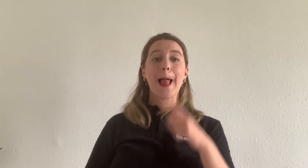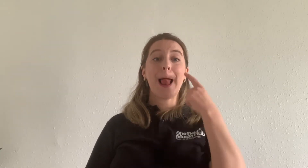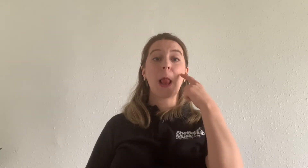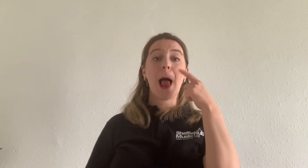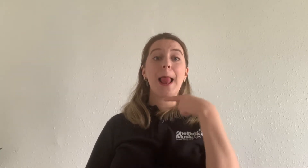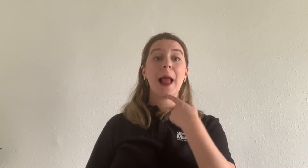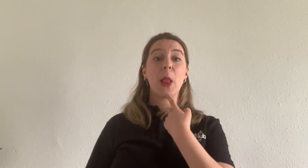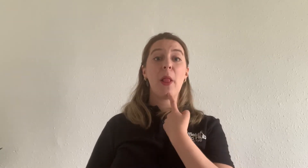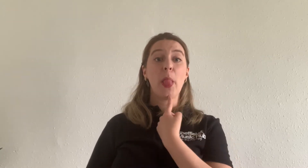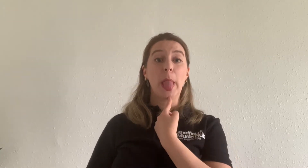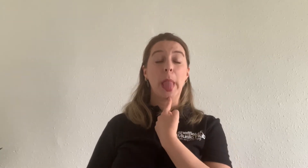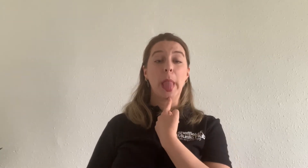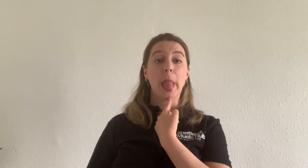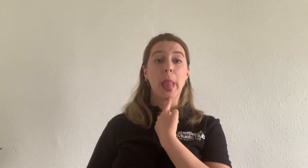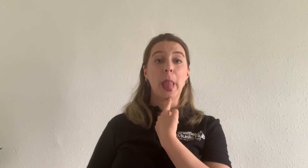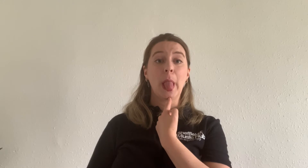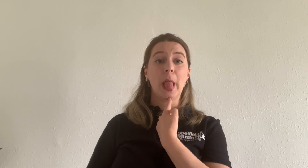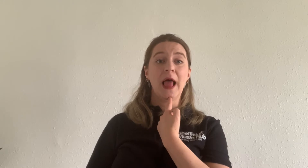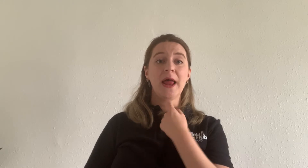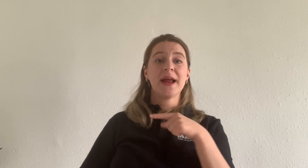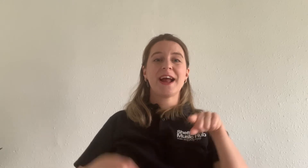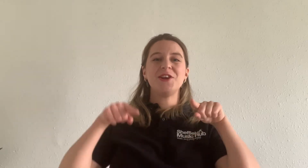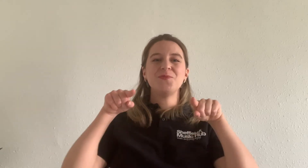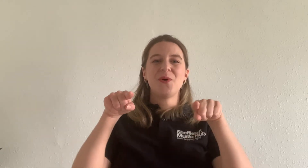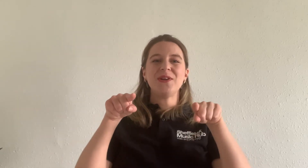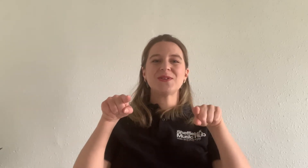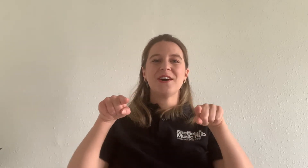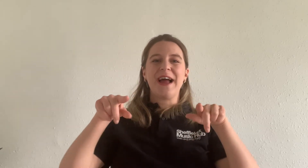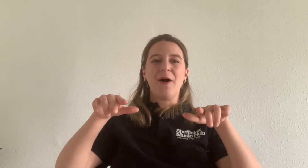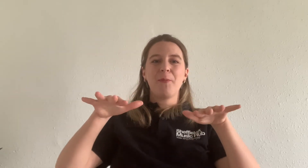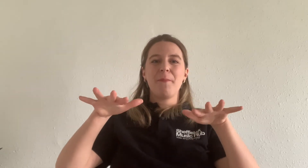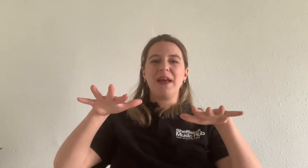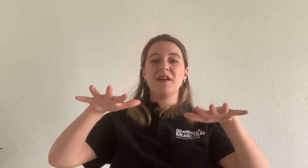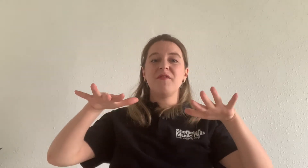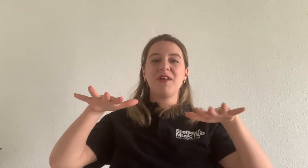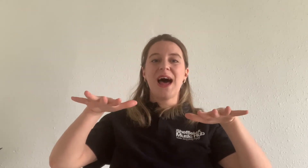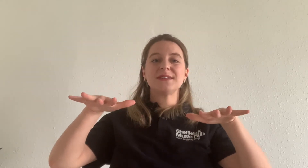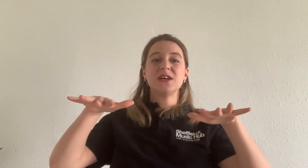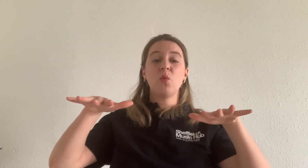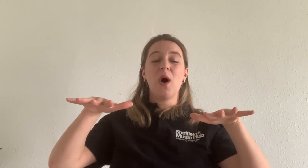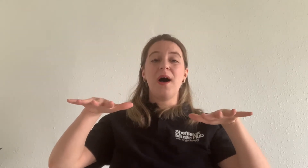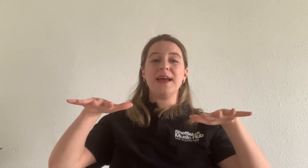Can you try and lick your chin? Can you point your tongue out but make it flat and wide?